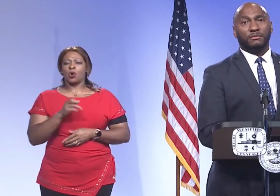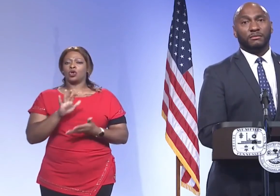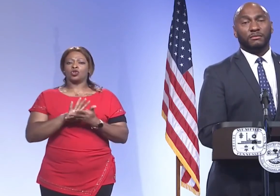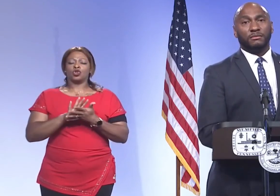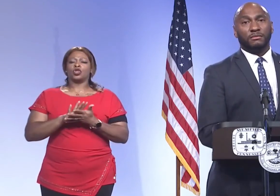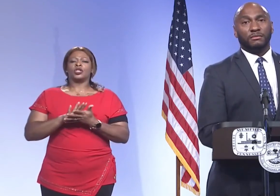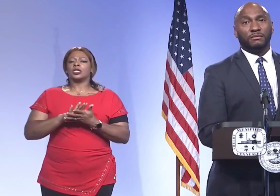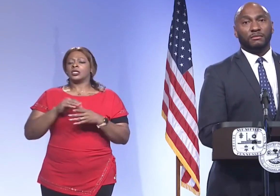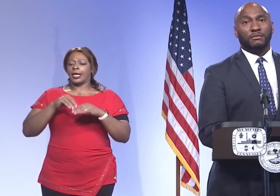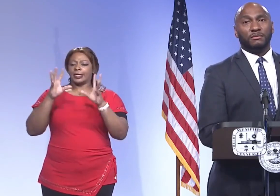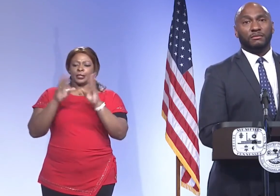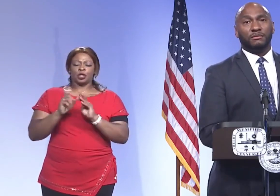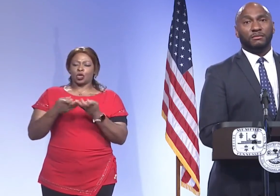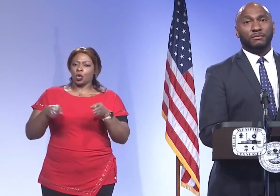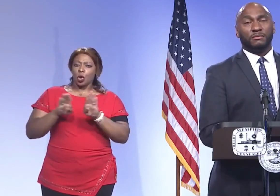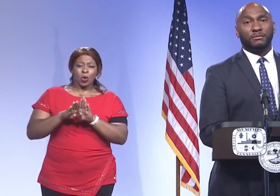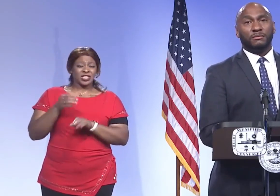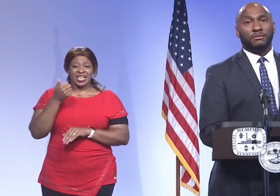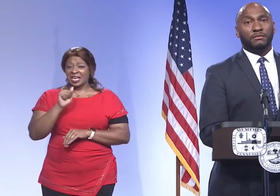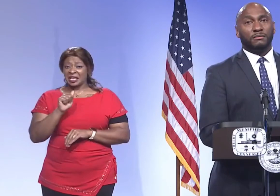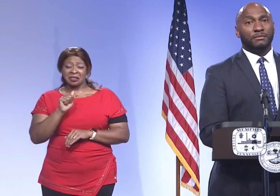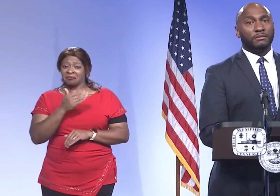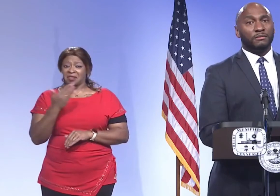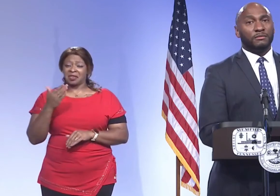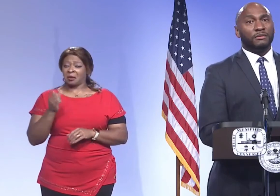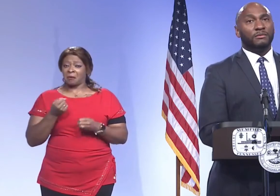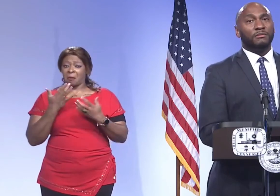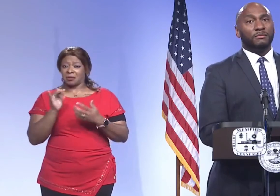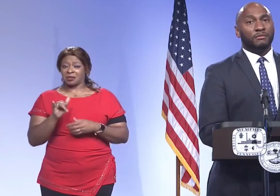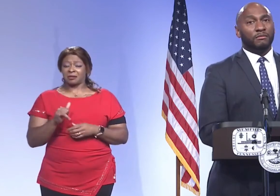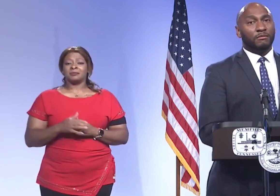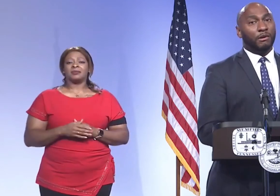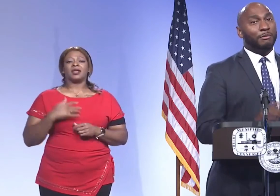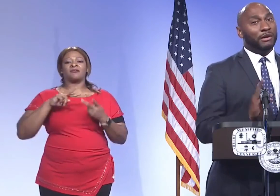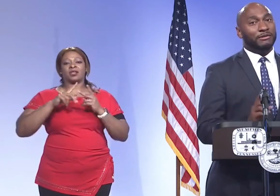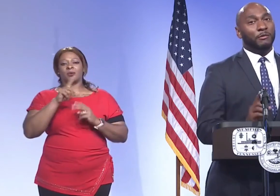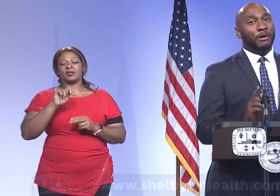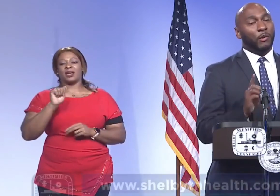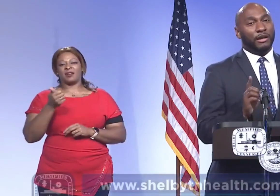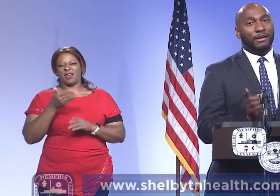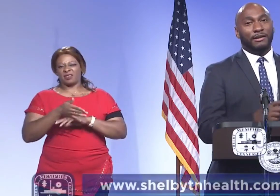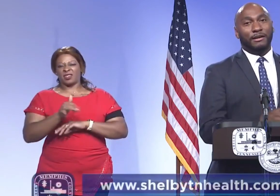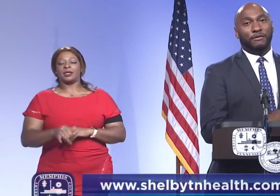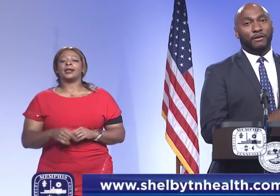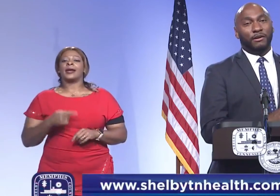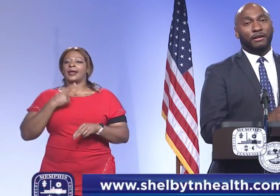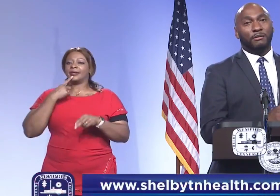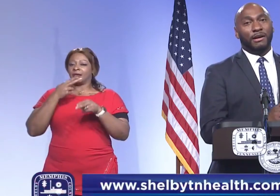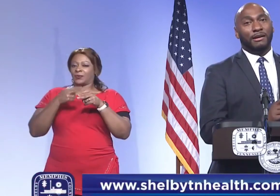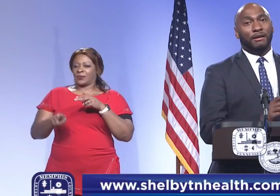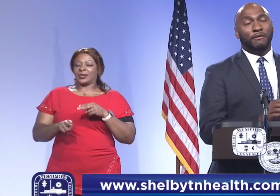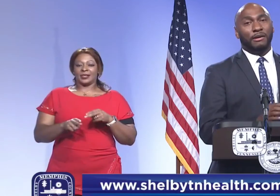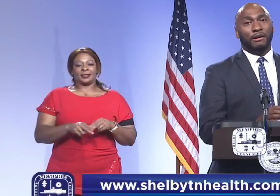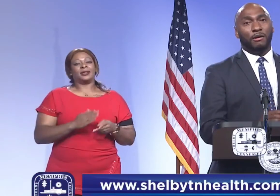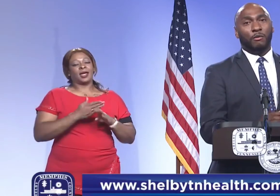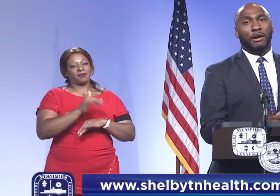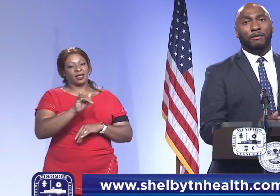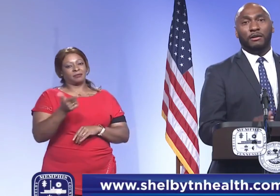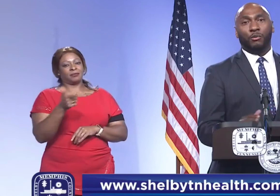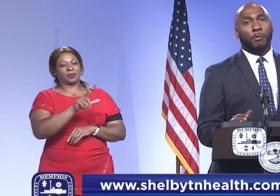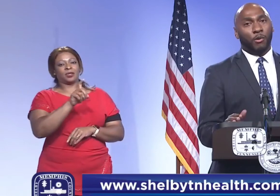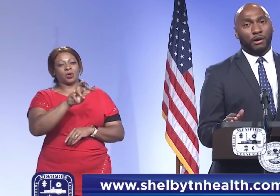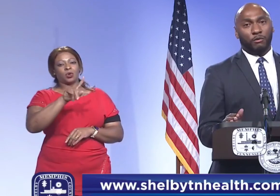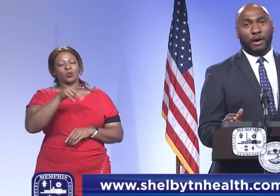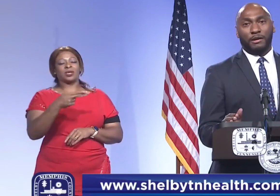were in session should close? And then I have a follow-up. So I'm going to say real quickly, and then I'll defer to Dr. Randolph around